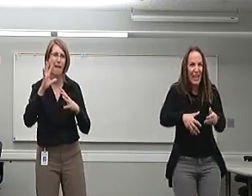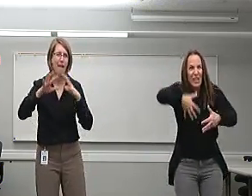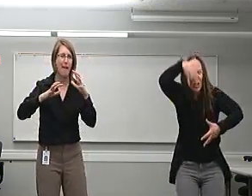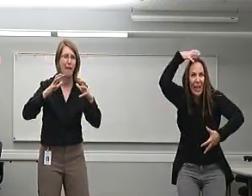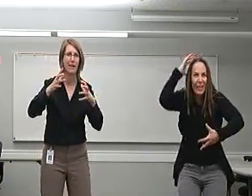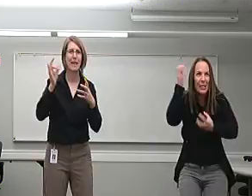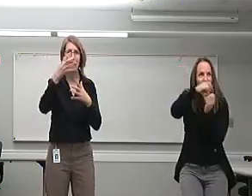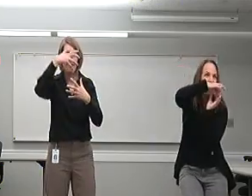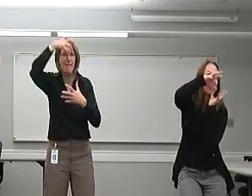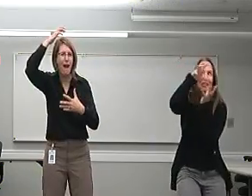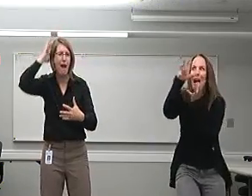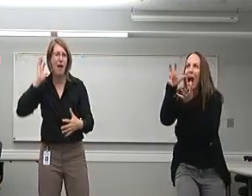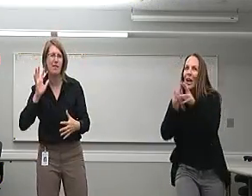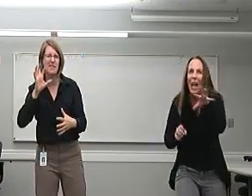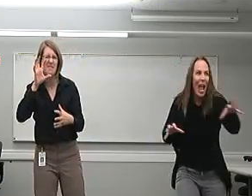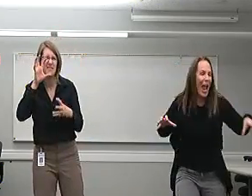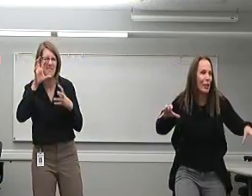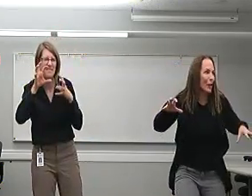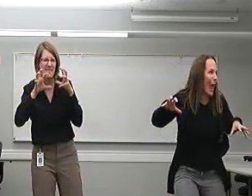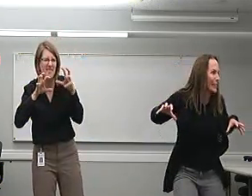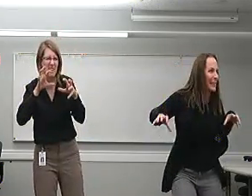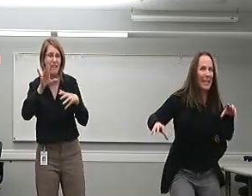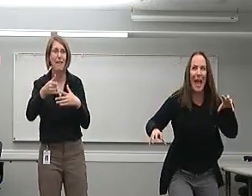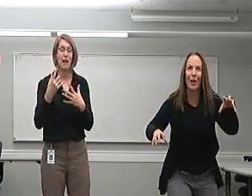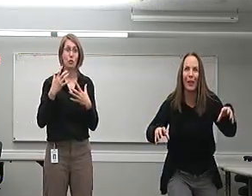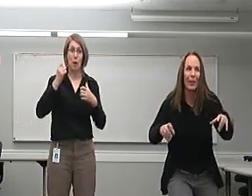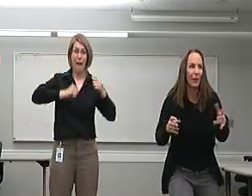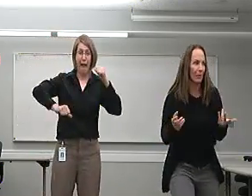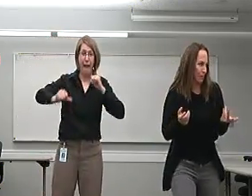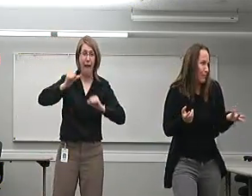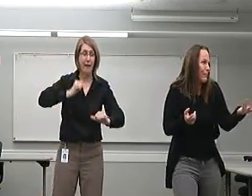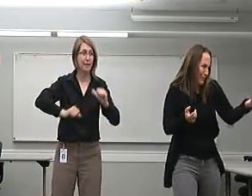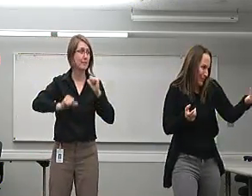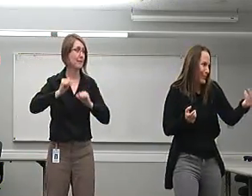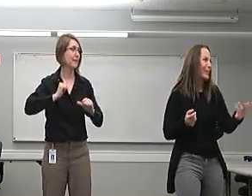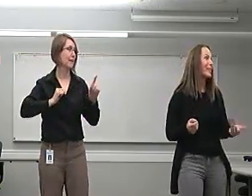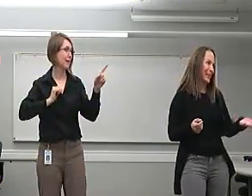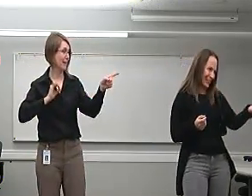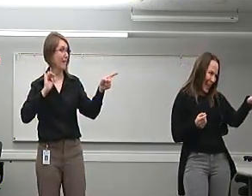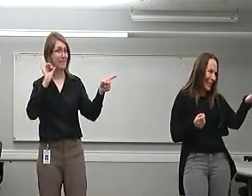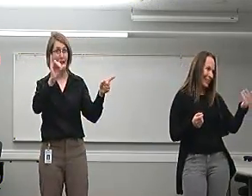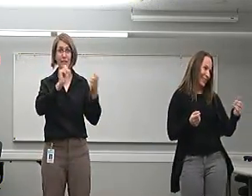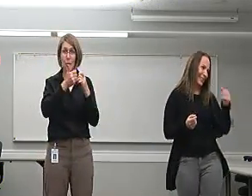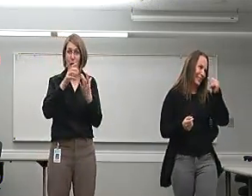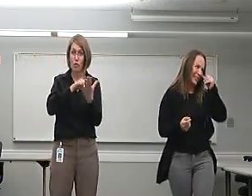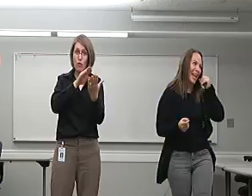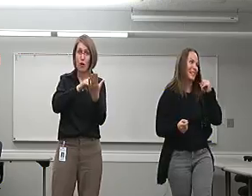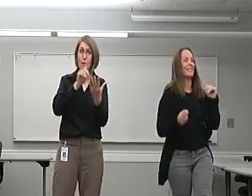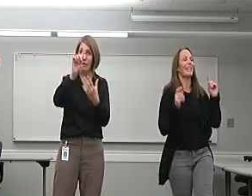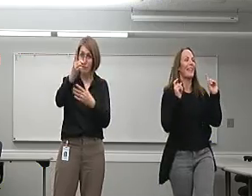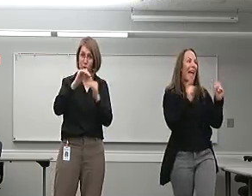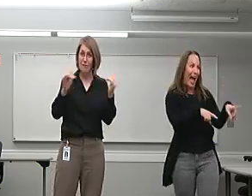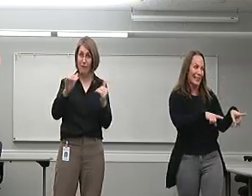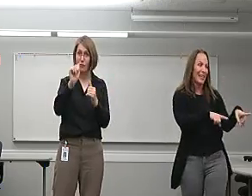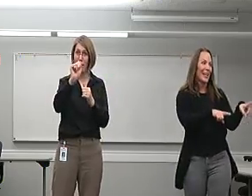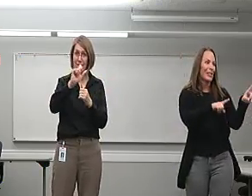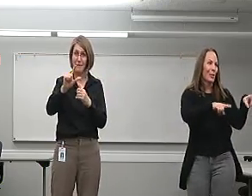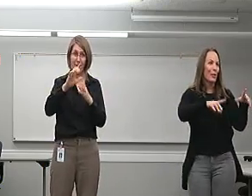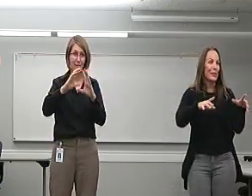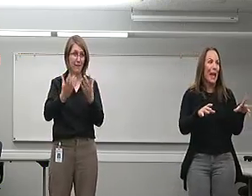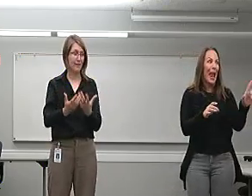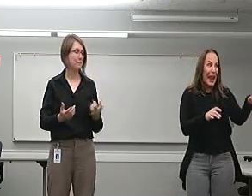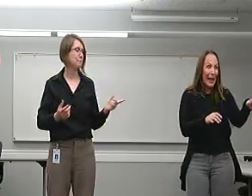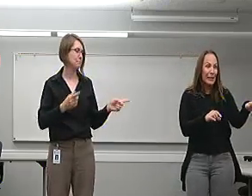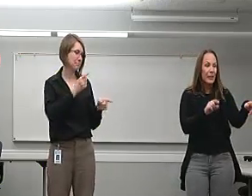lion, and you're acting it out, and there. We were taught in my Exactly. first level class. Yes, that. So there's that, and